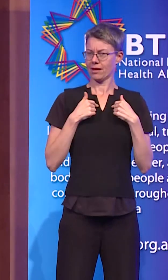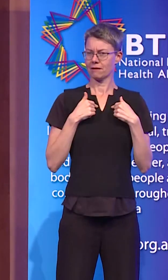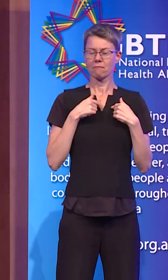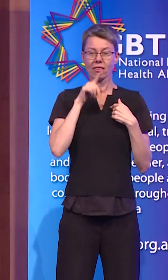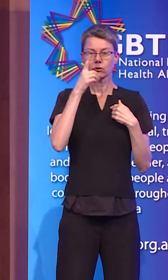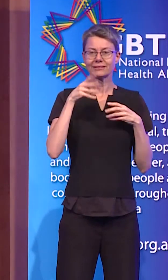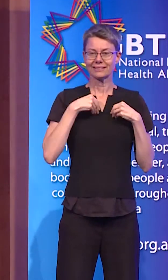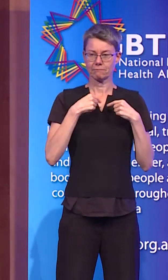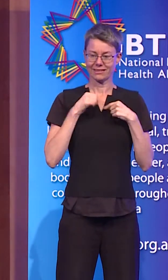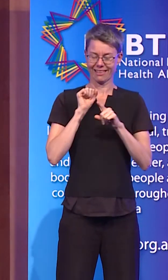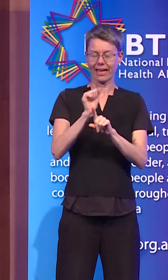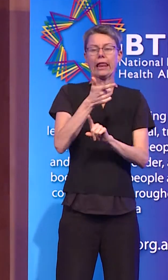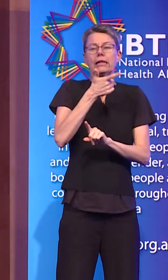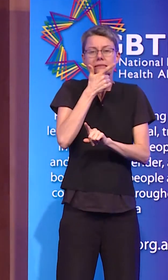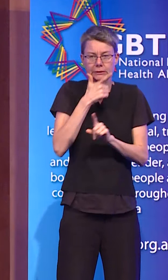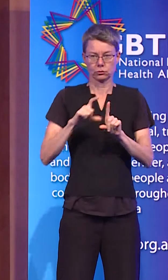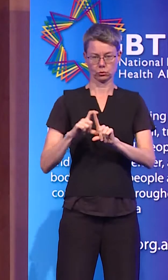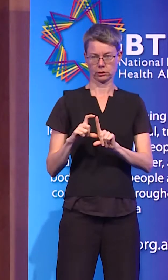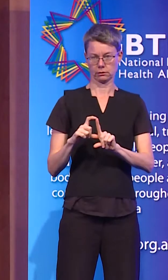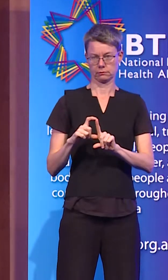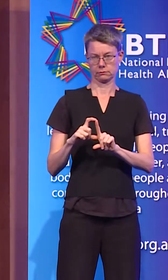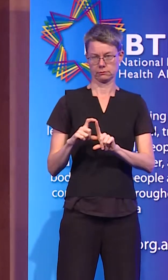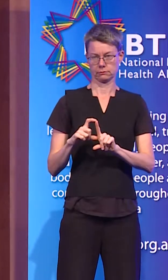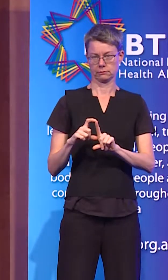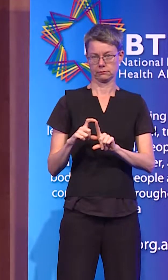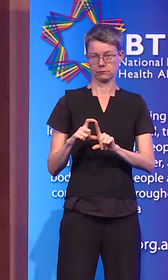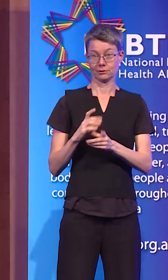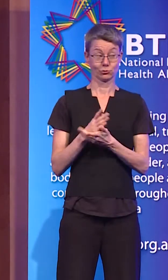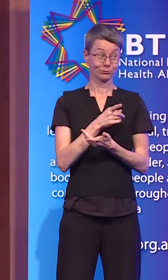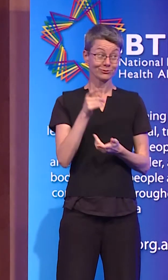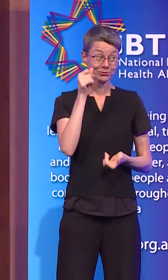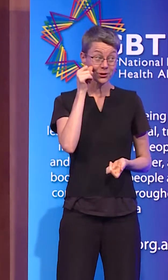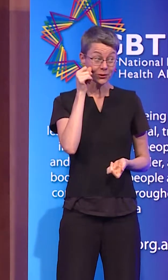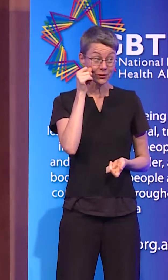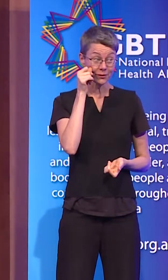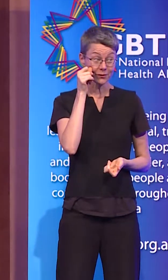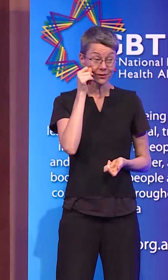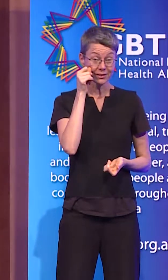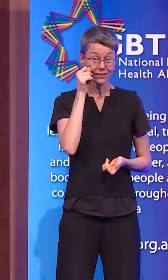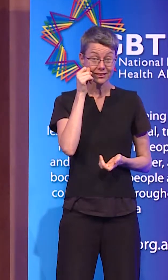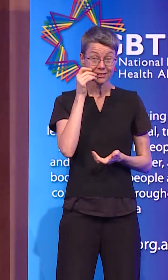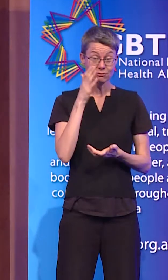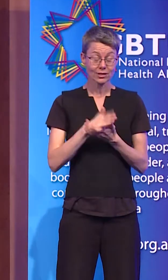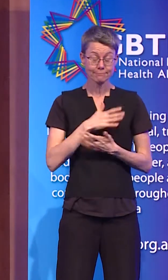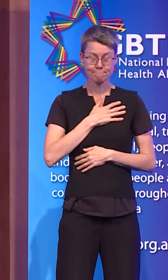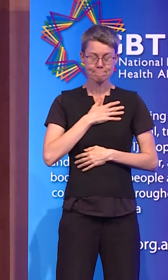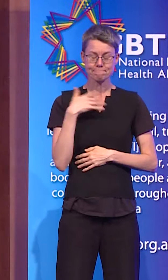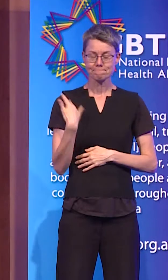couldn't accept me as their lesbian daughter. And at times, and I'm sure you all know this, it was profoundly